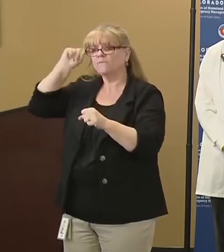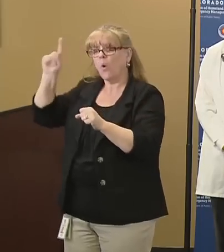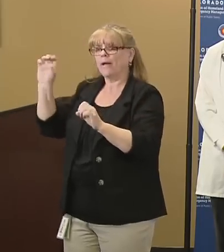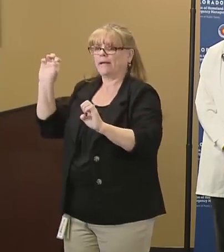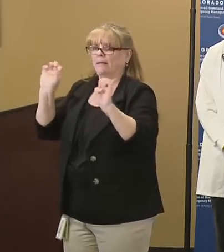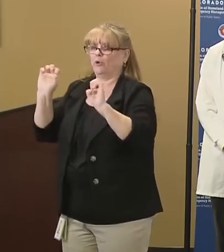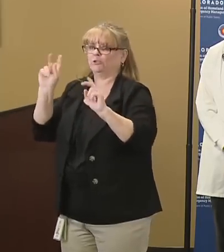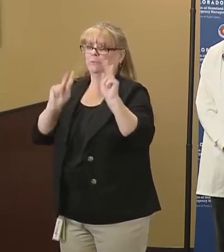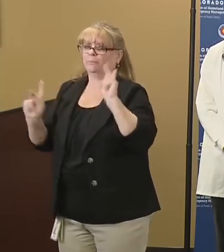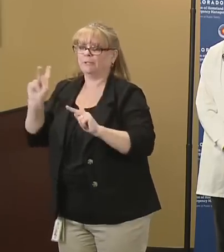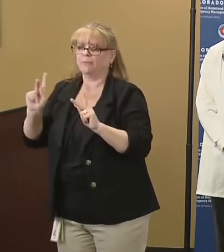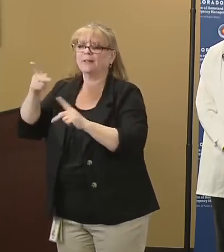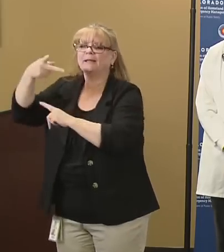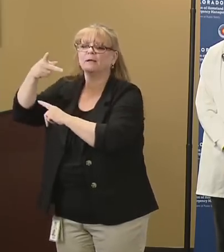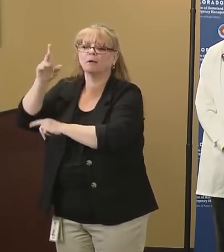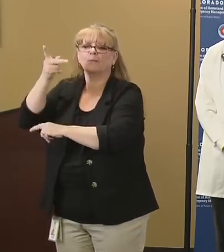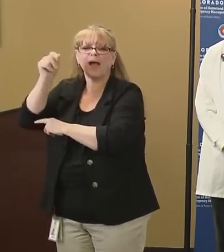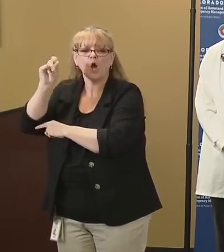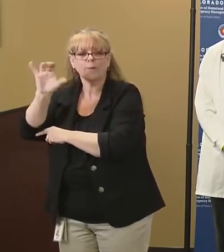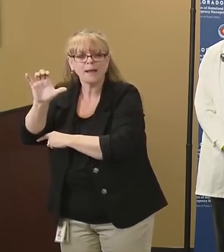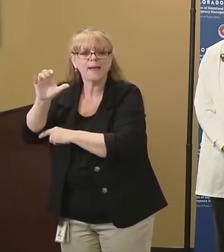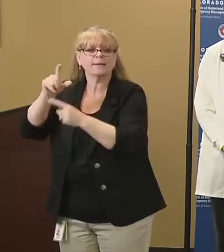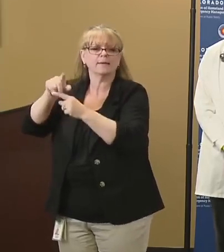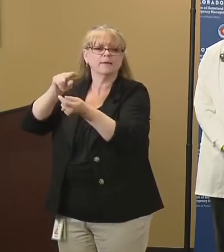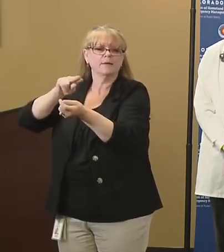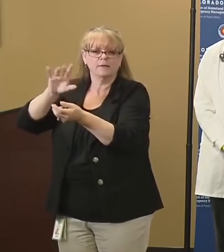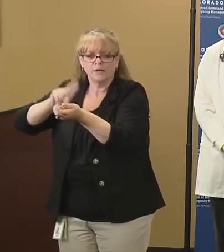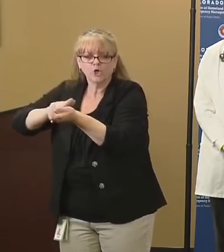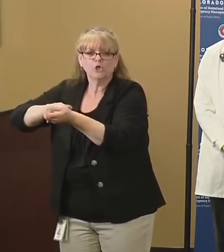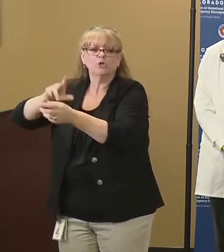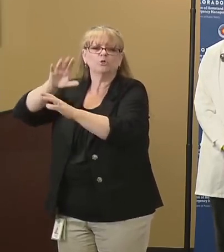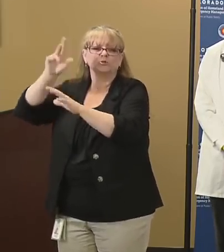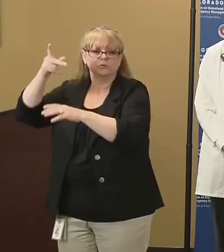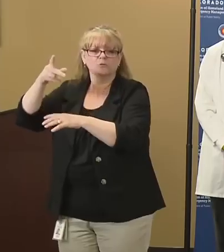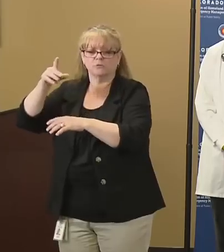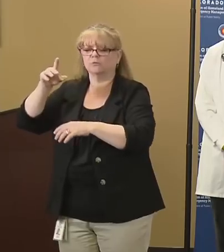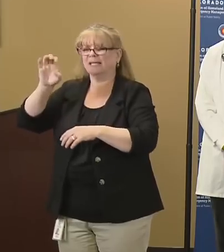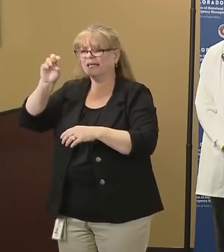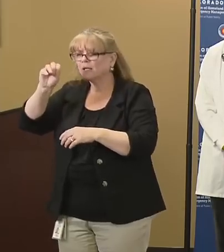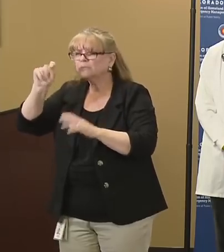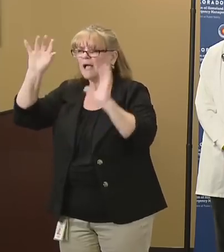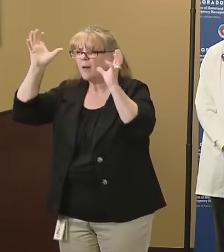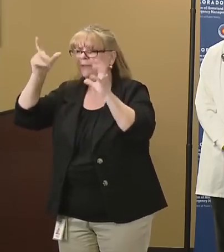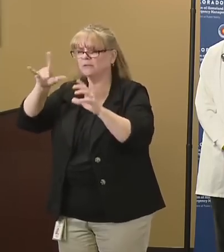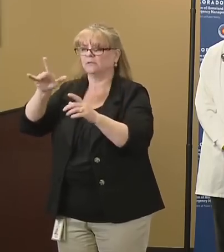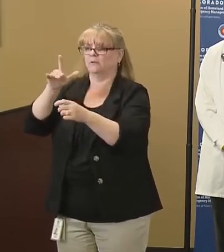responders, grocery care workers, and others. We hope that we have additional personal protection equipment